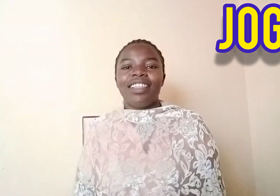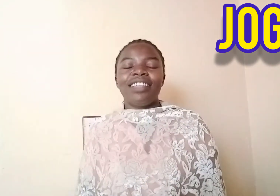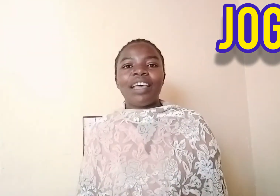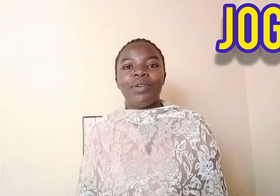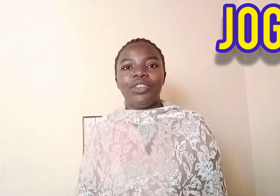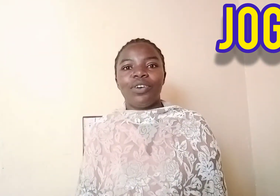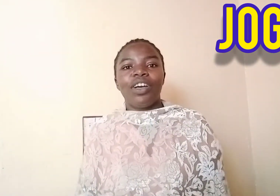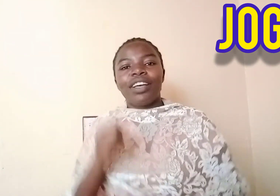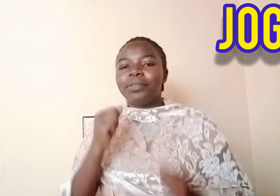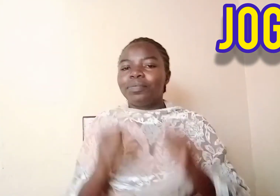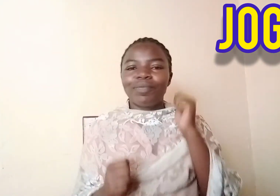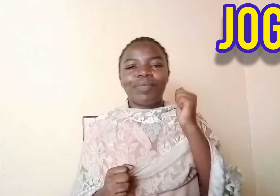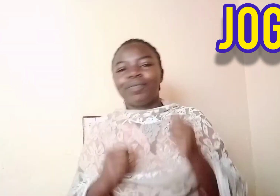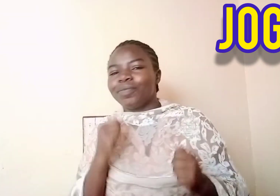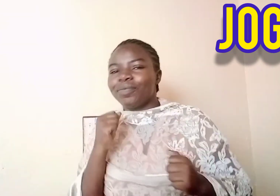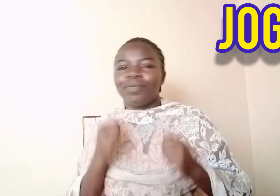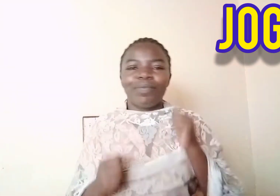That's how we jog.